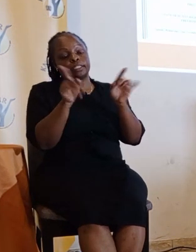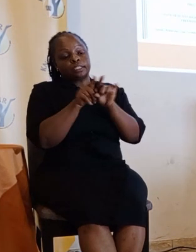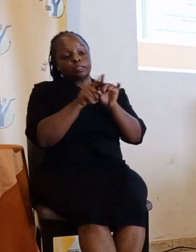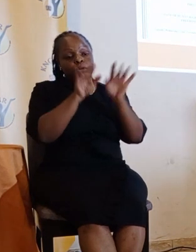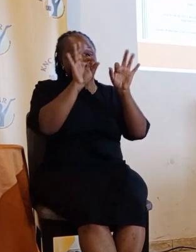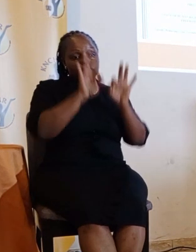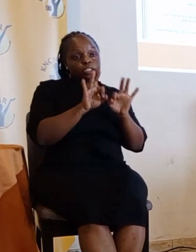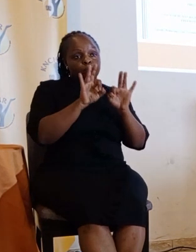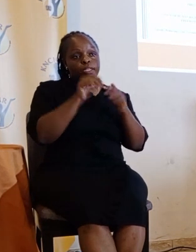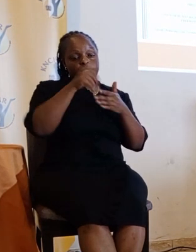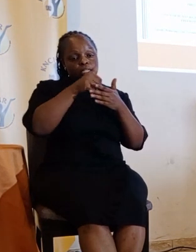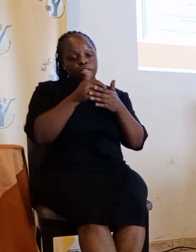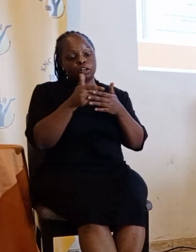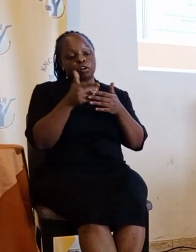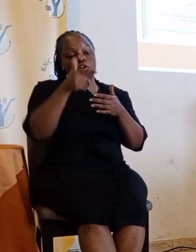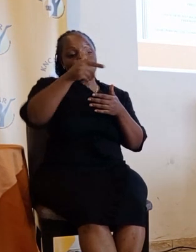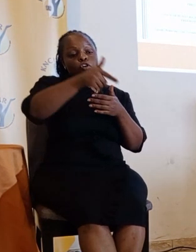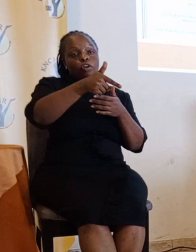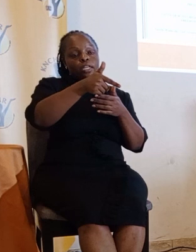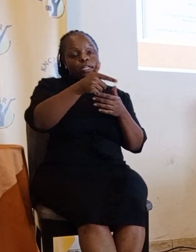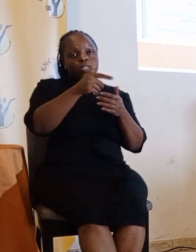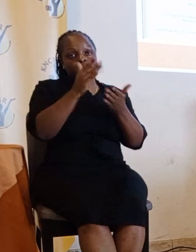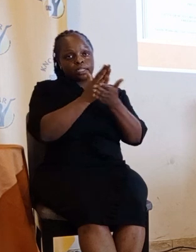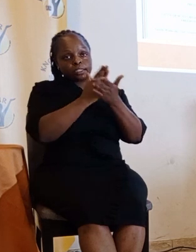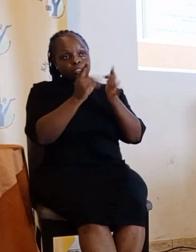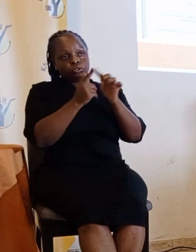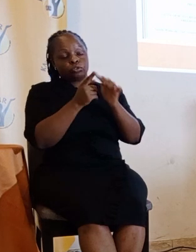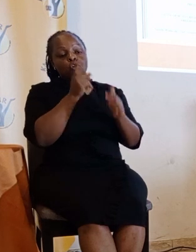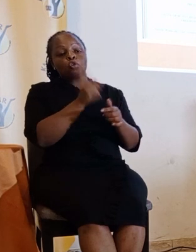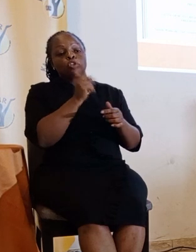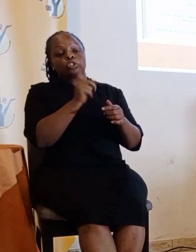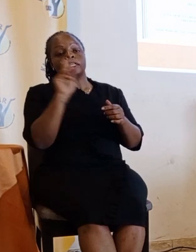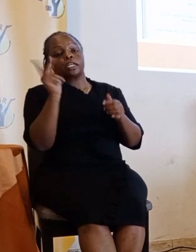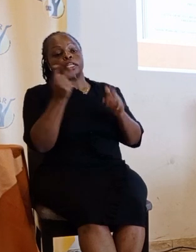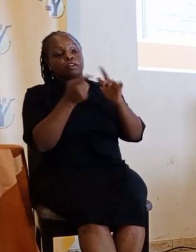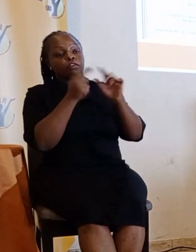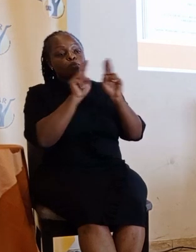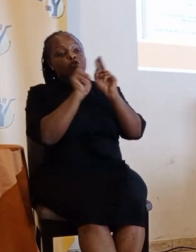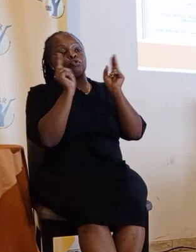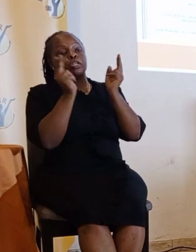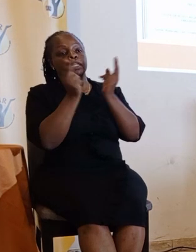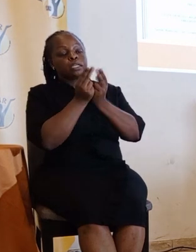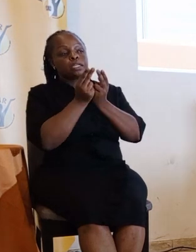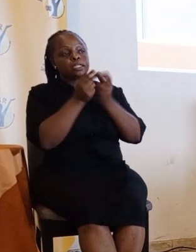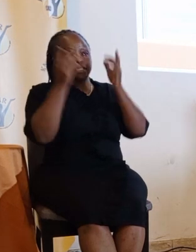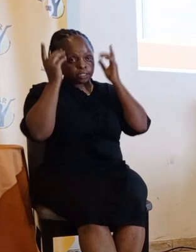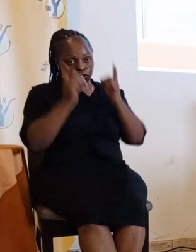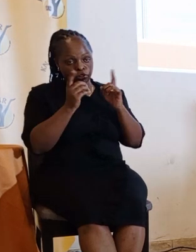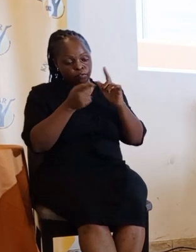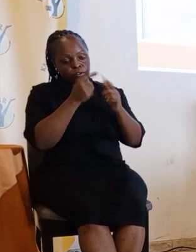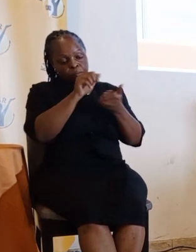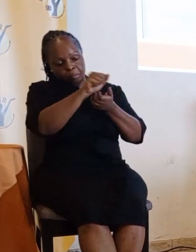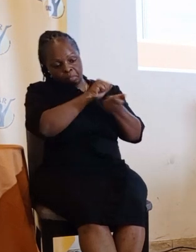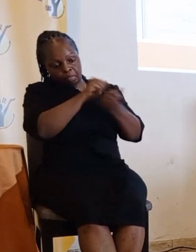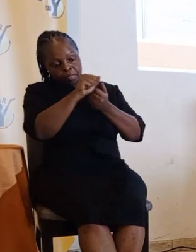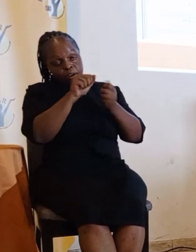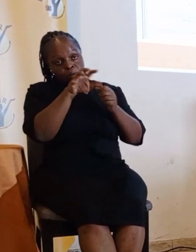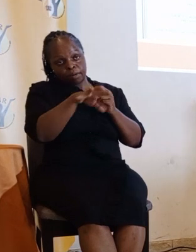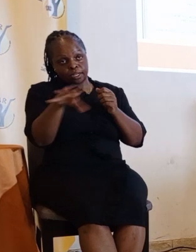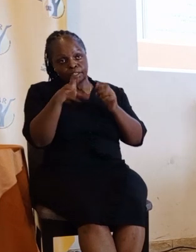accountability in the oil sector to cushion Kenyans from unilateral decision from unscrupulous oil marketers